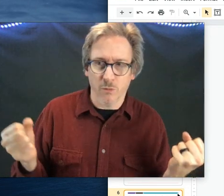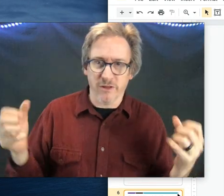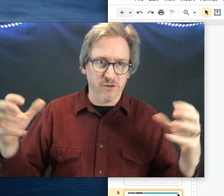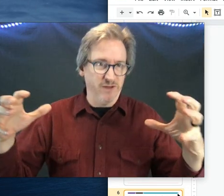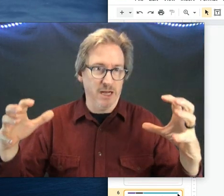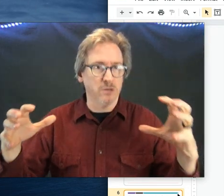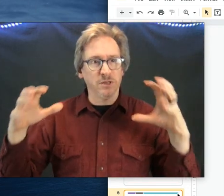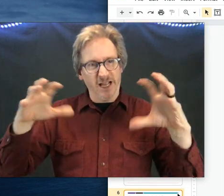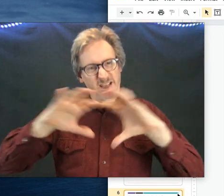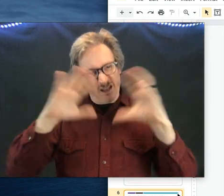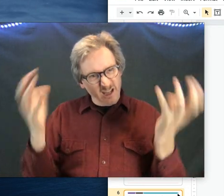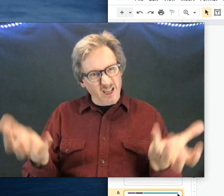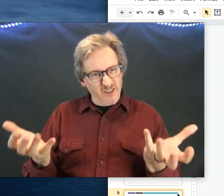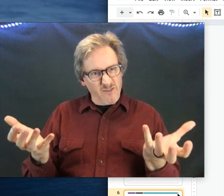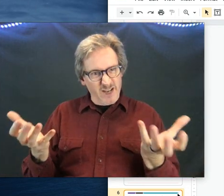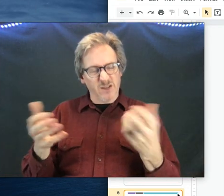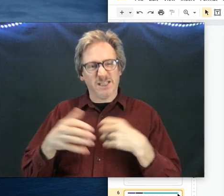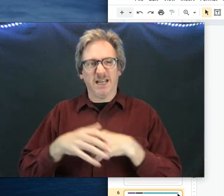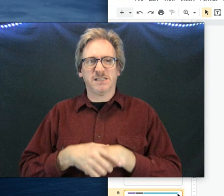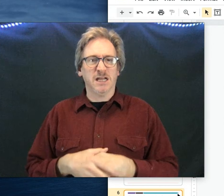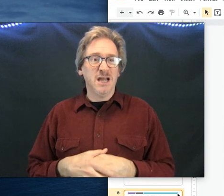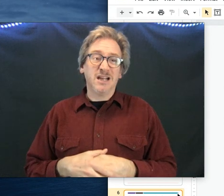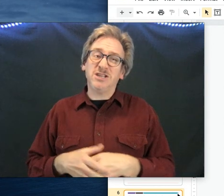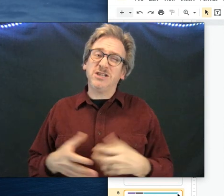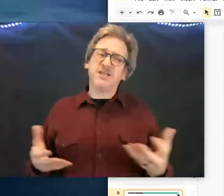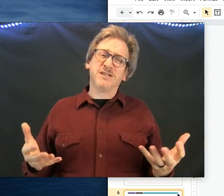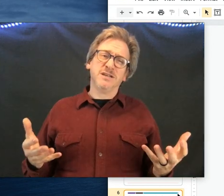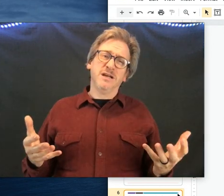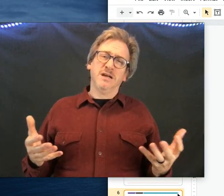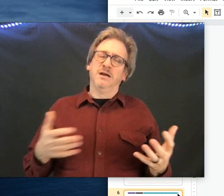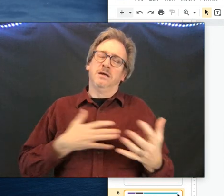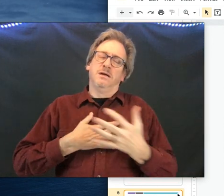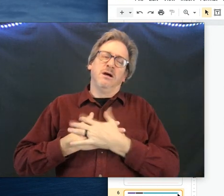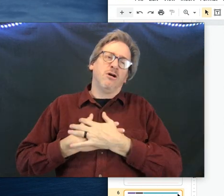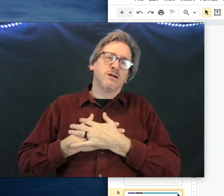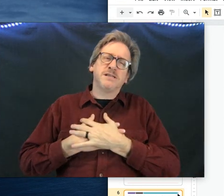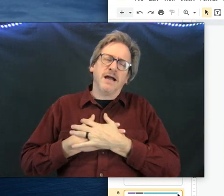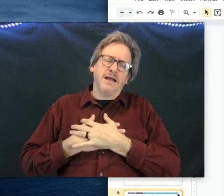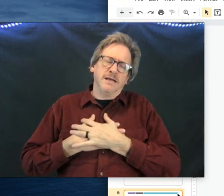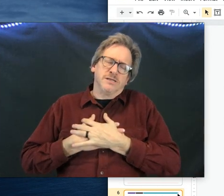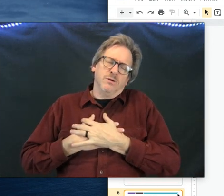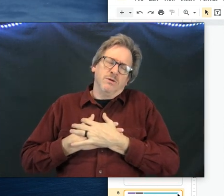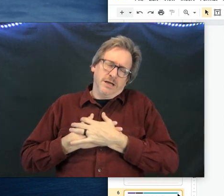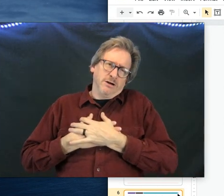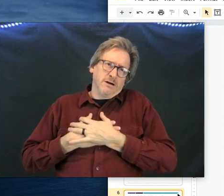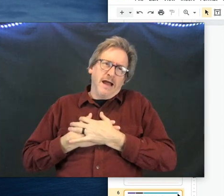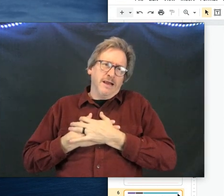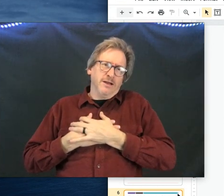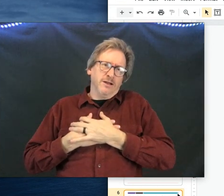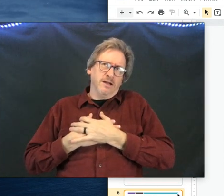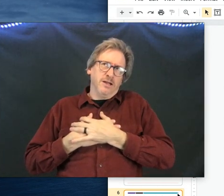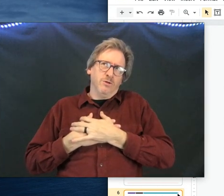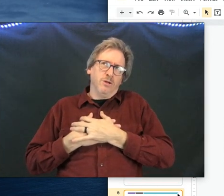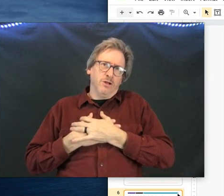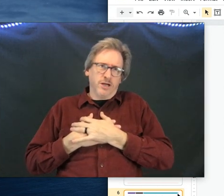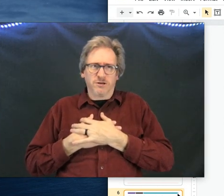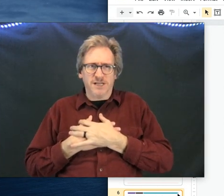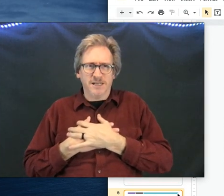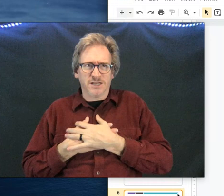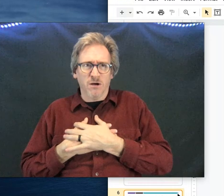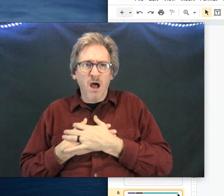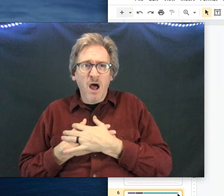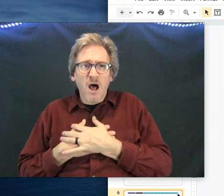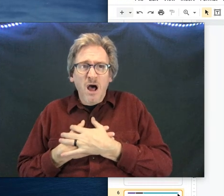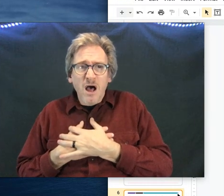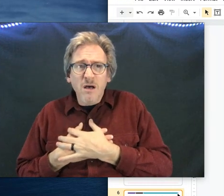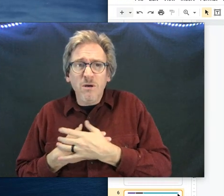every one of their video, like in their video sets, because she's just her signing is so clear, and you will look at her signs